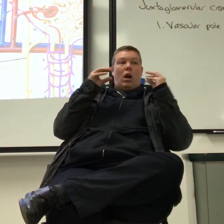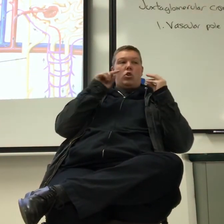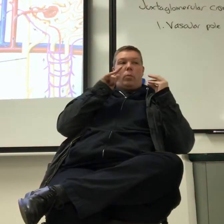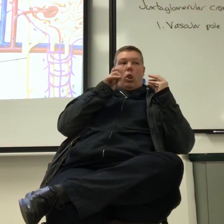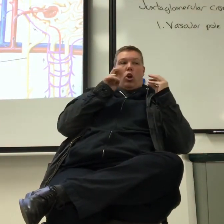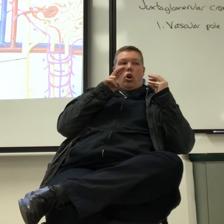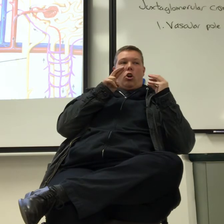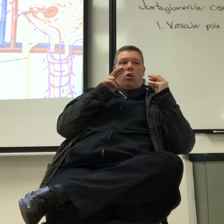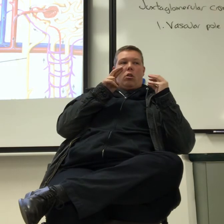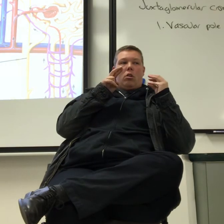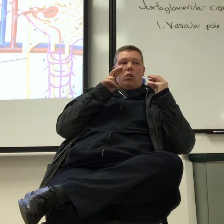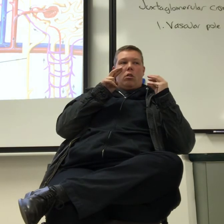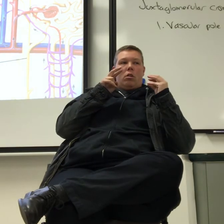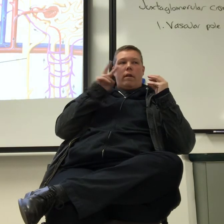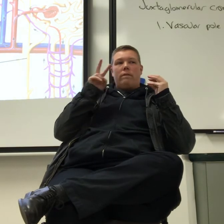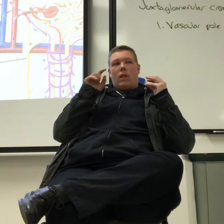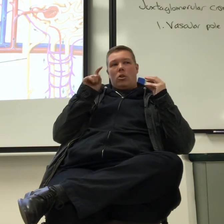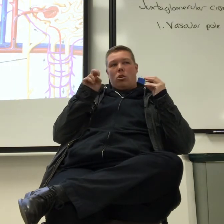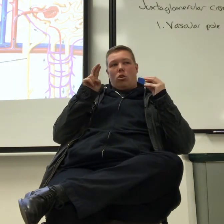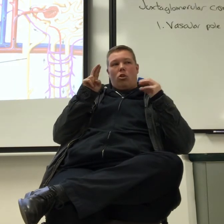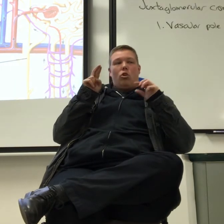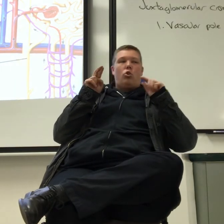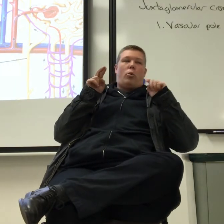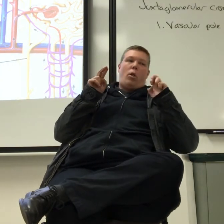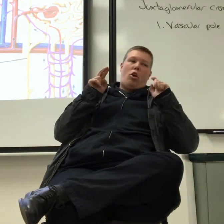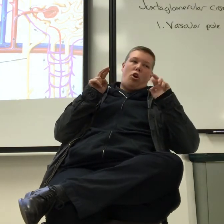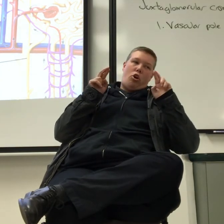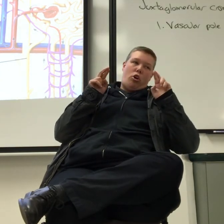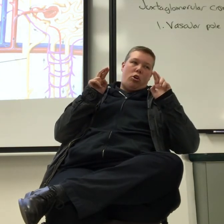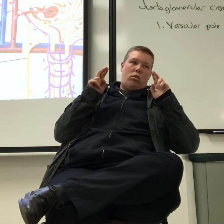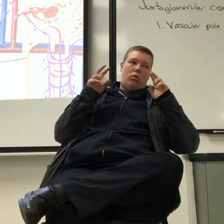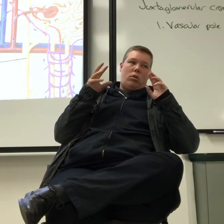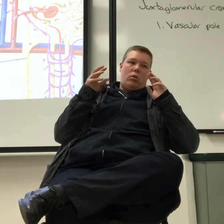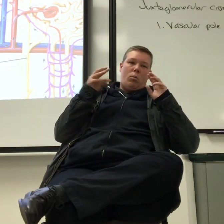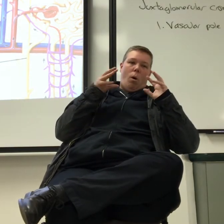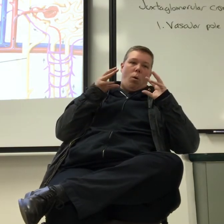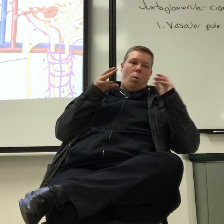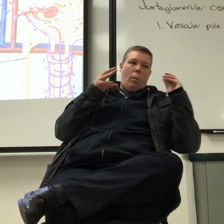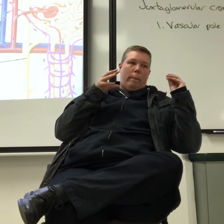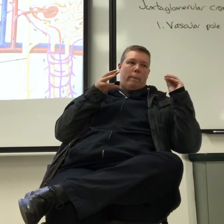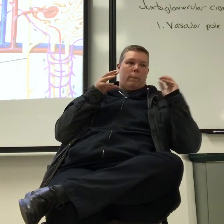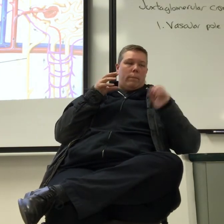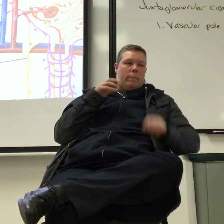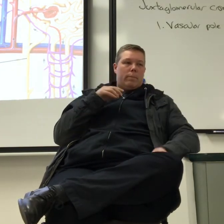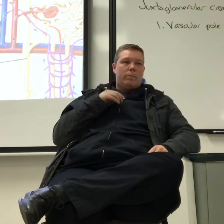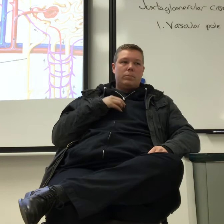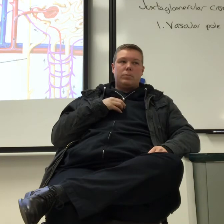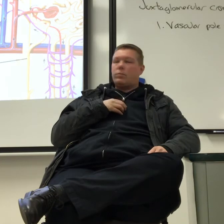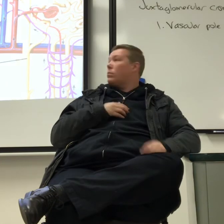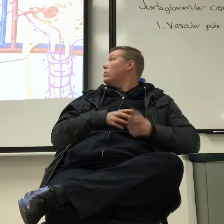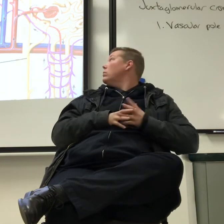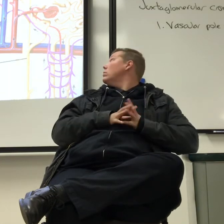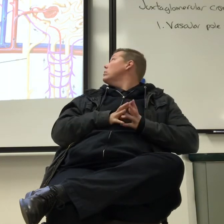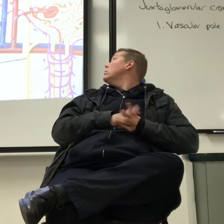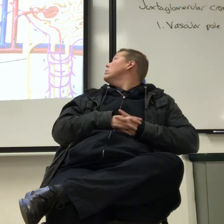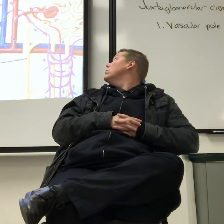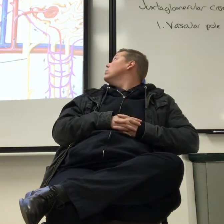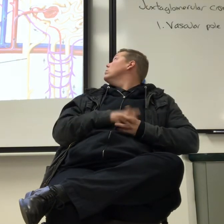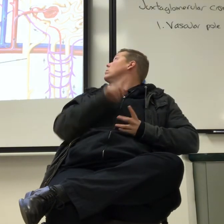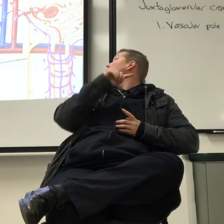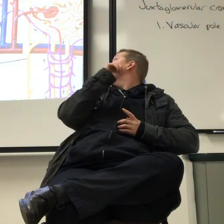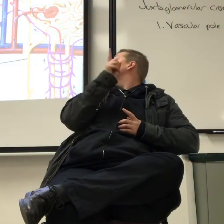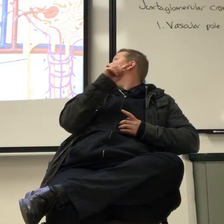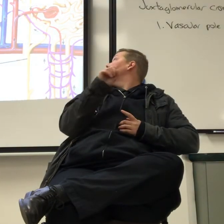That's PCT, all this. You can see why it's proximal convoluted tubule. It goes down